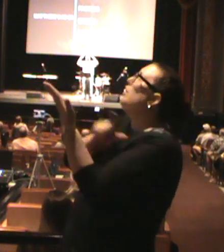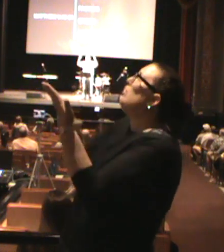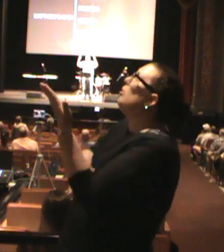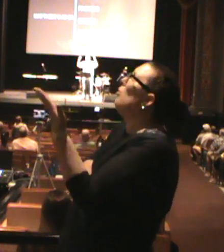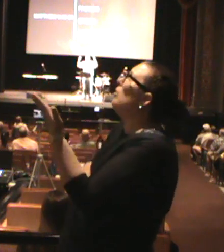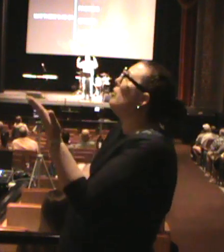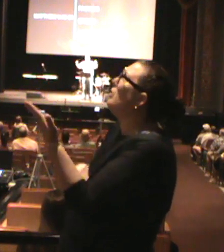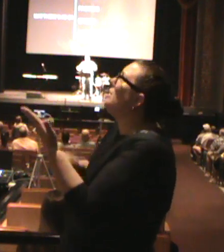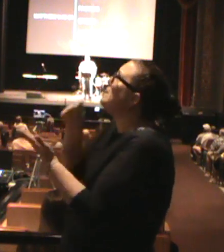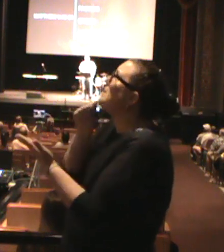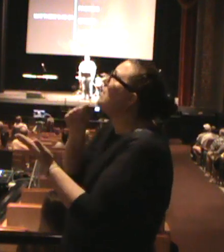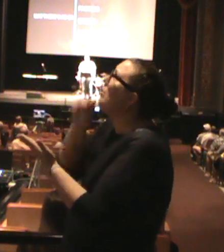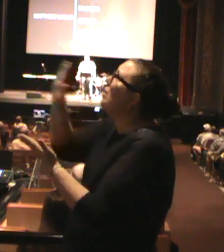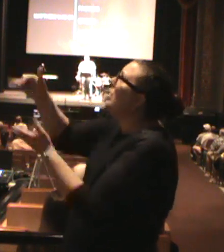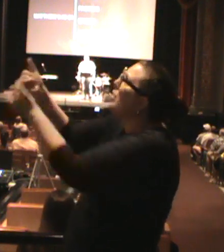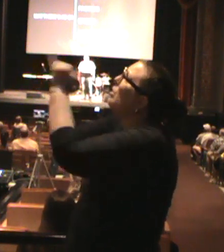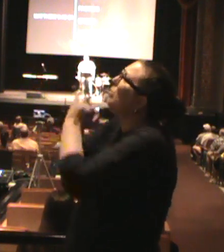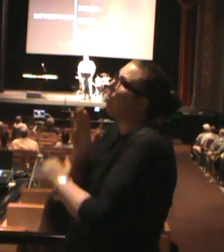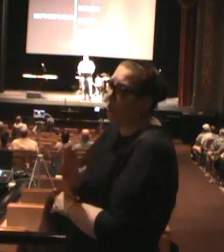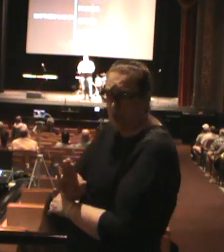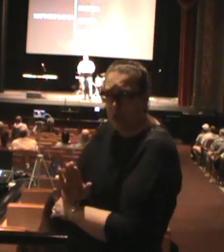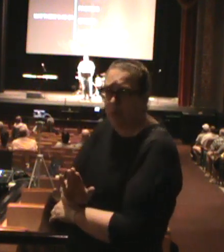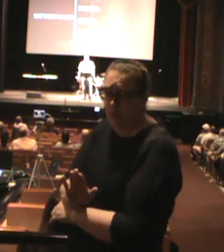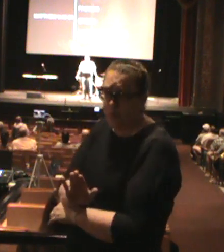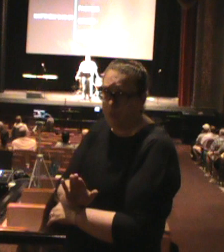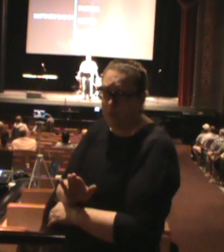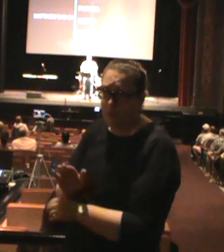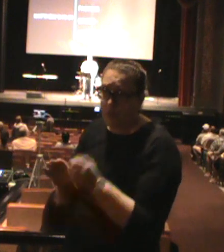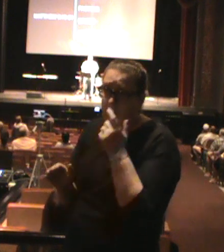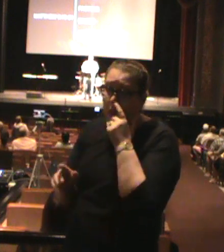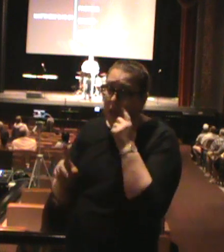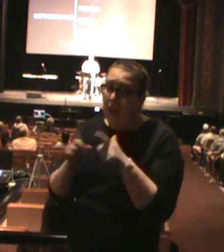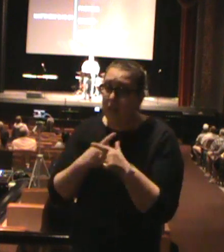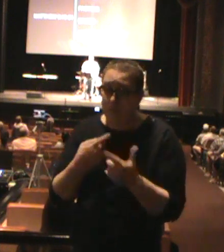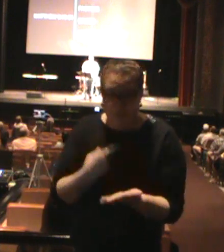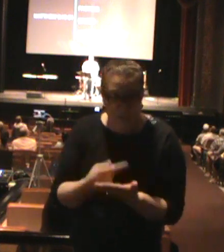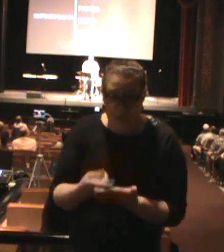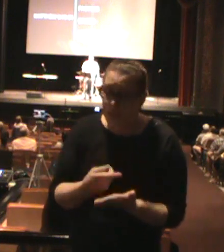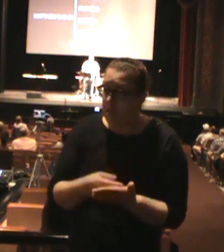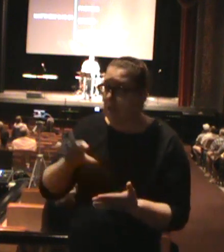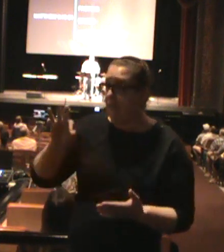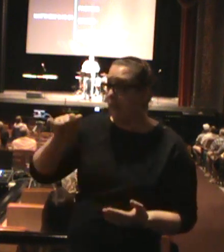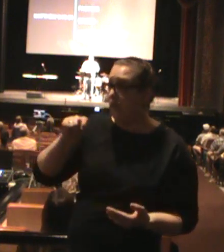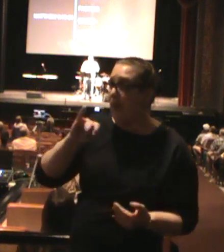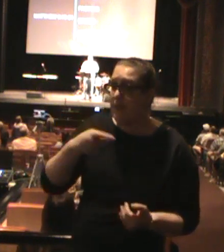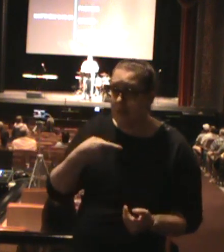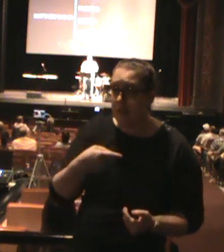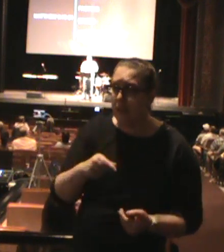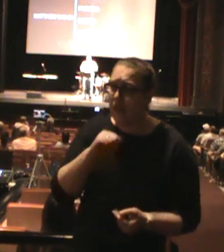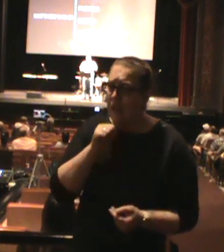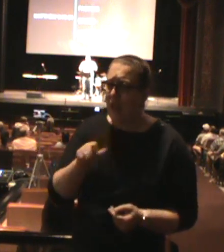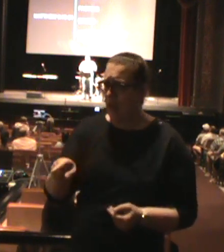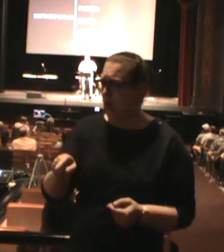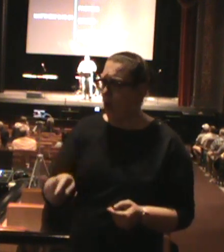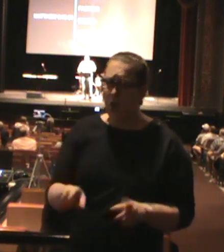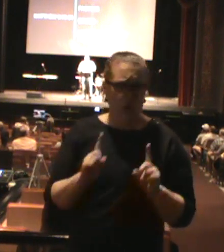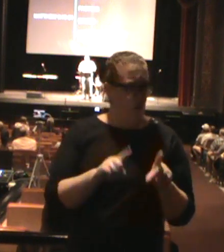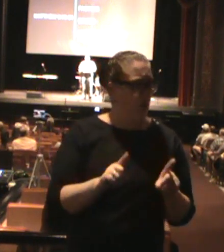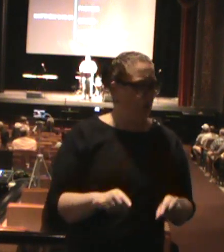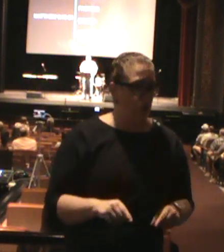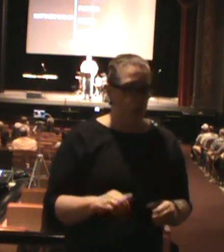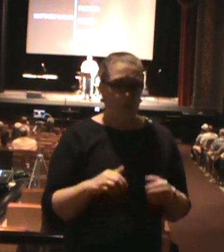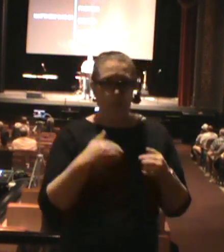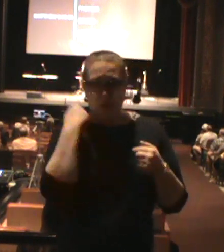in secret, and He will reward you. And then we talked about fasting. We talked about fasting last week. Like, don't go around just making all these